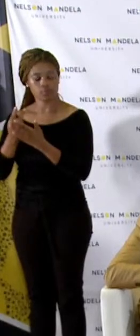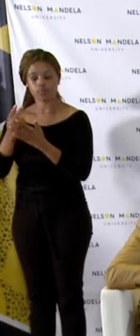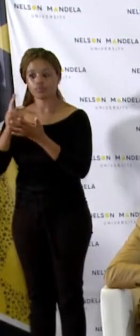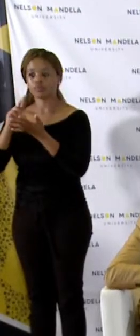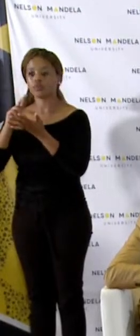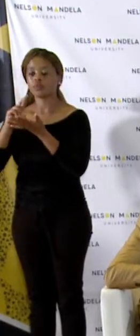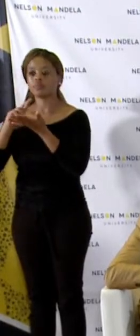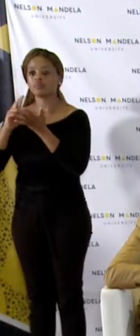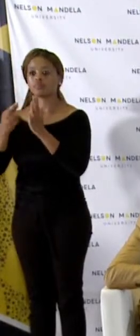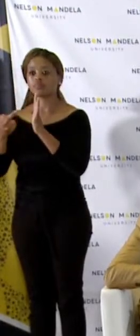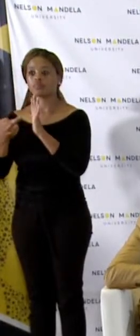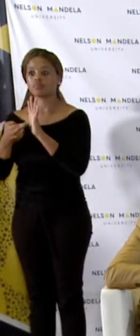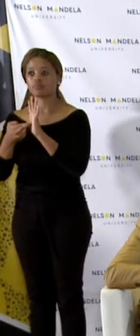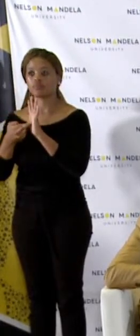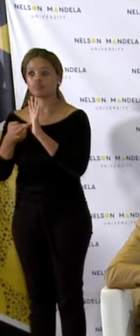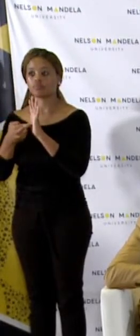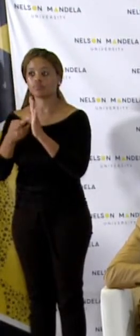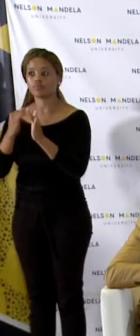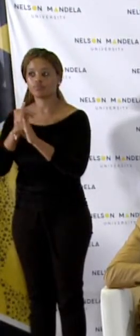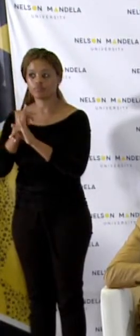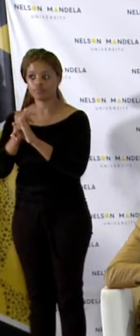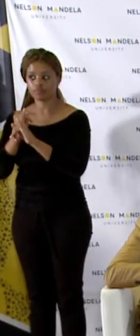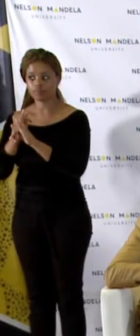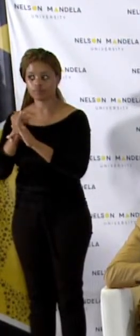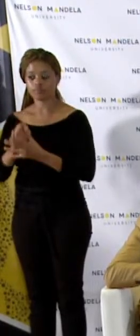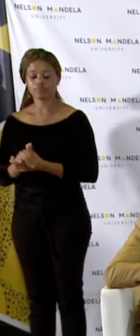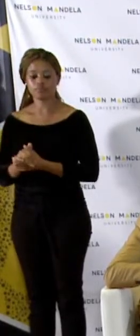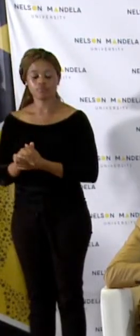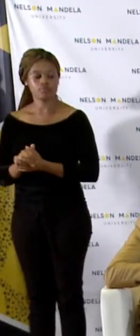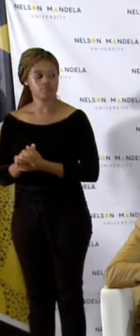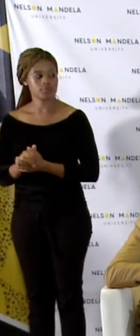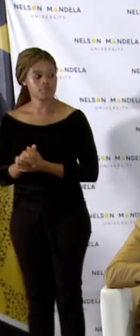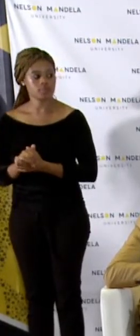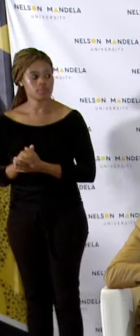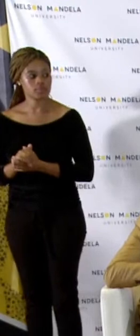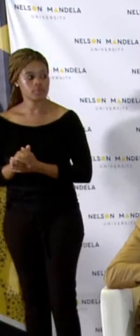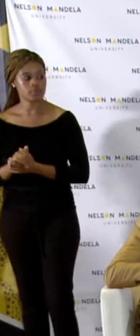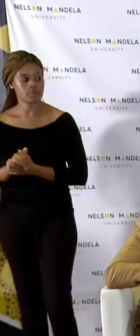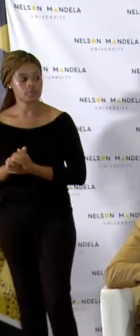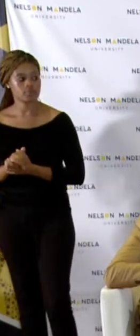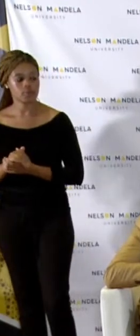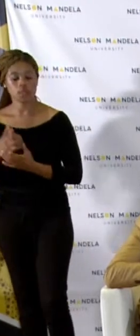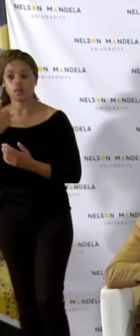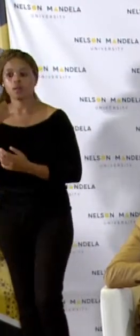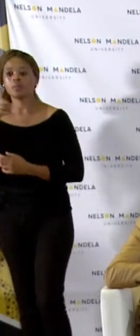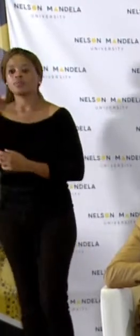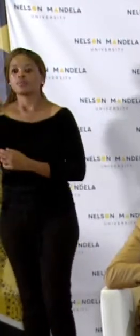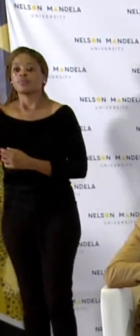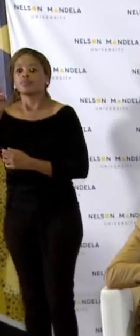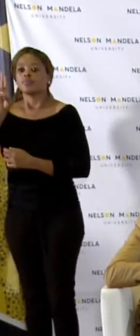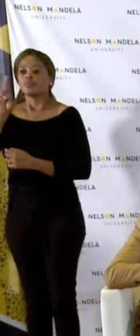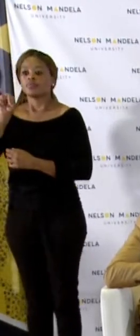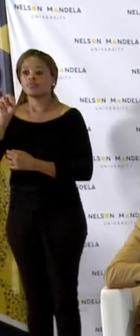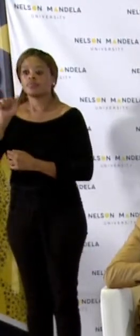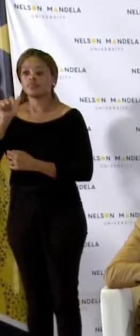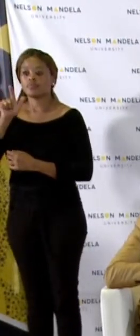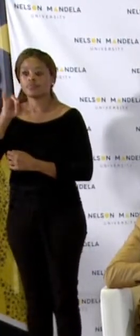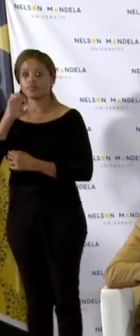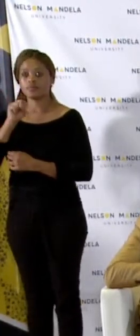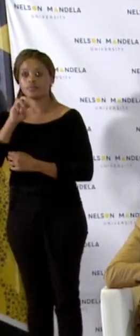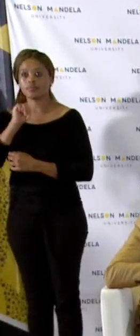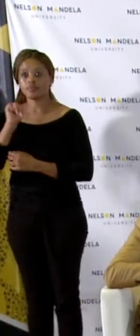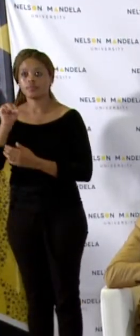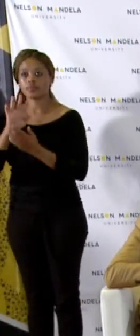erosion of those media institutions and the consequence of the viability of journalism. And as a consequence of that,